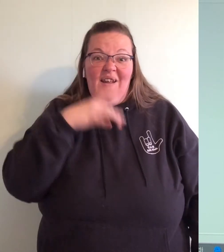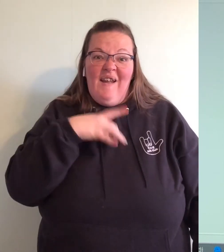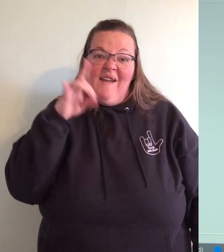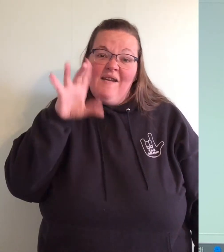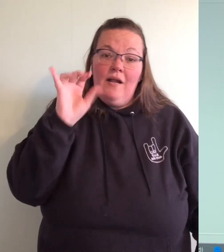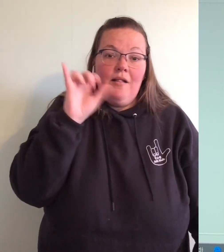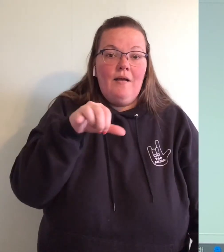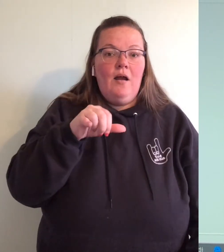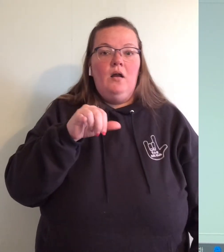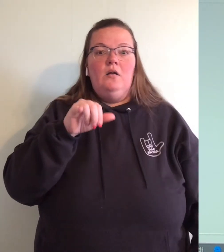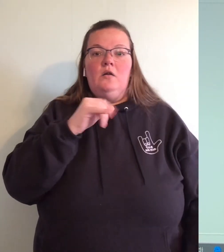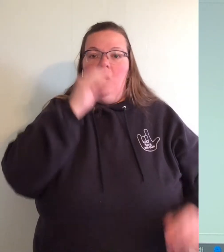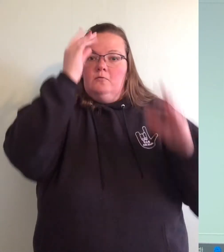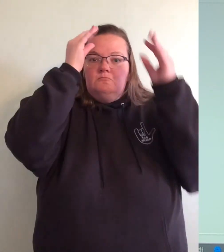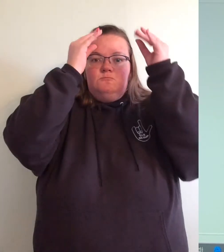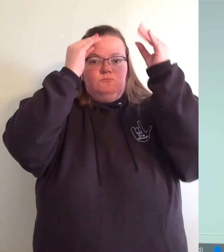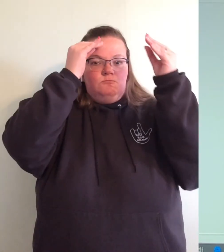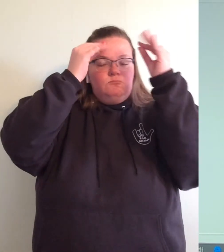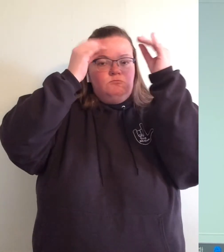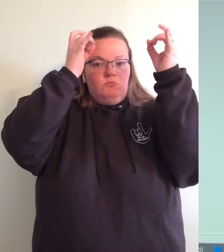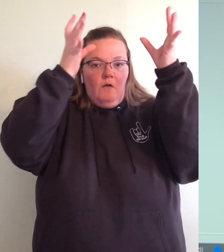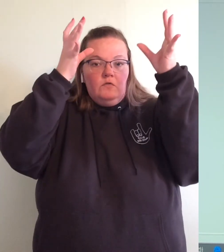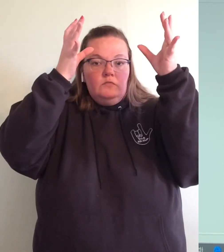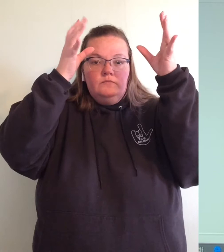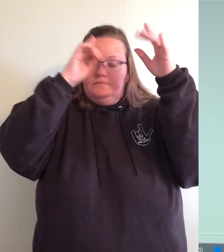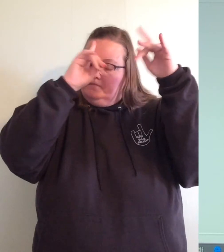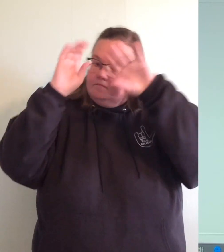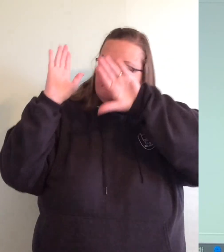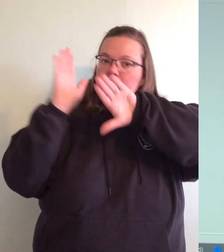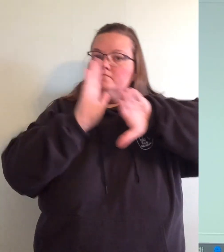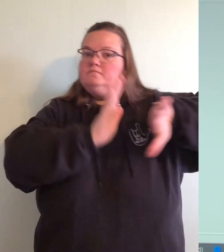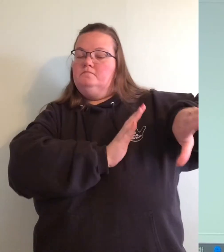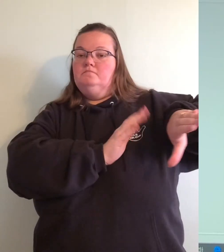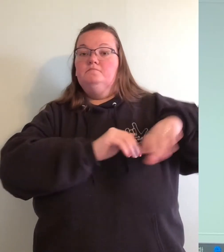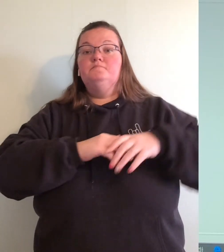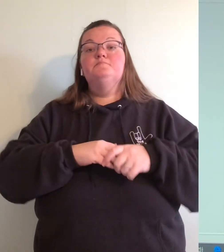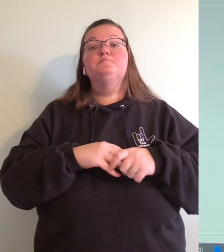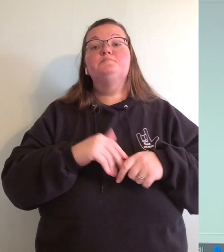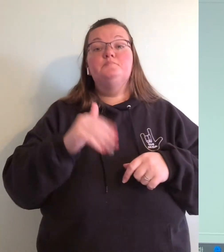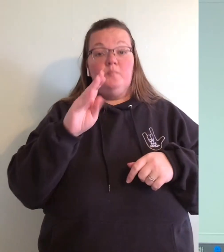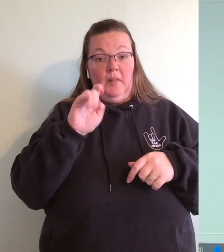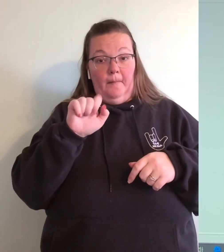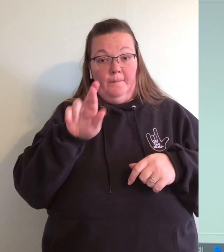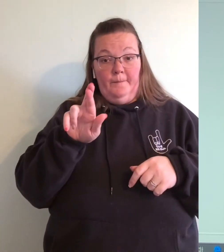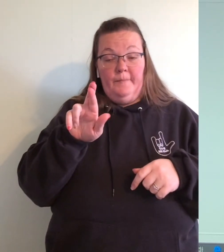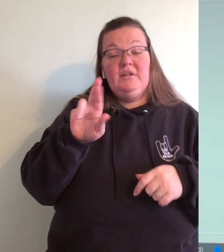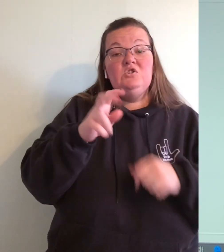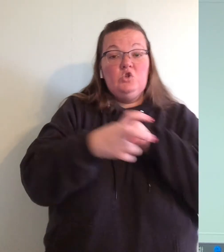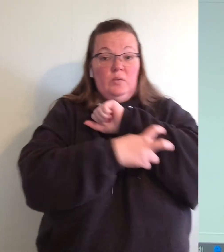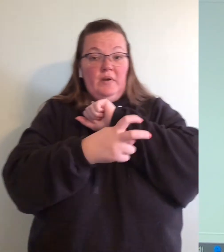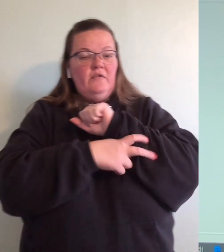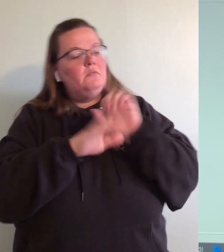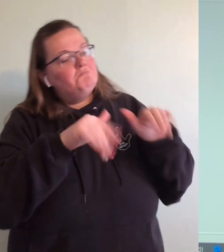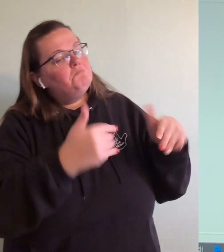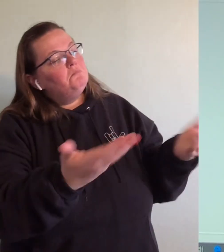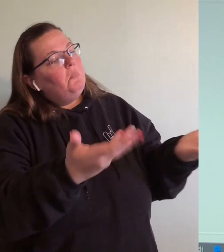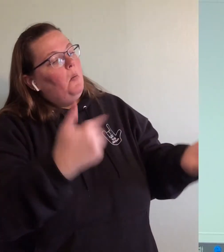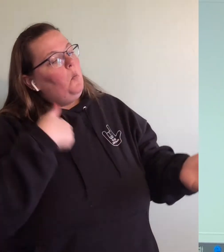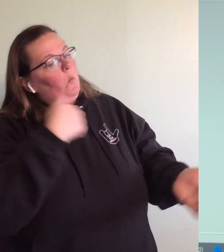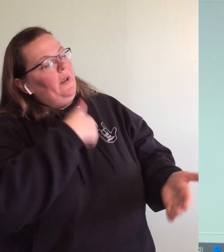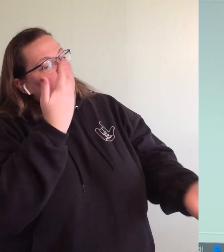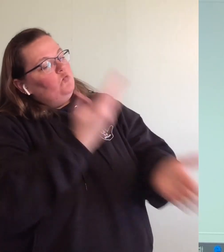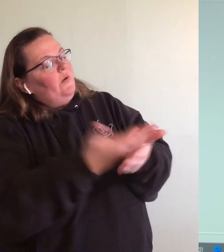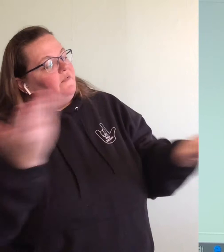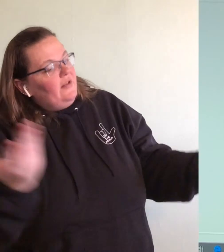came into his head. "Here we are," said Mr. Beaver, "and it looks as if Miss Beaver is expecting us. I'll lead the